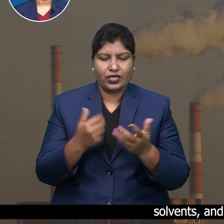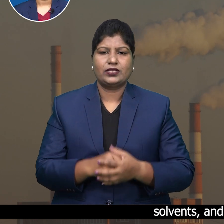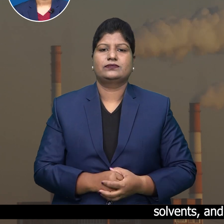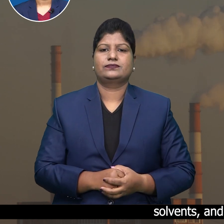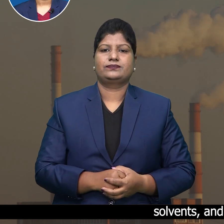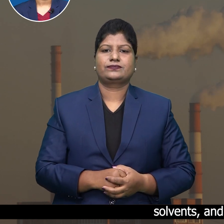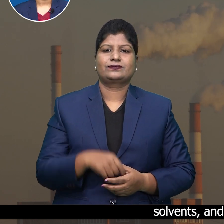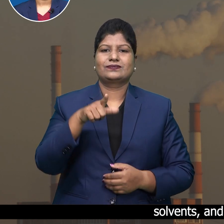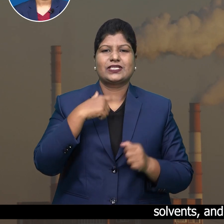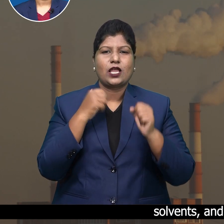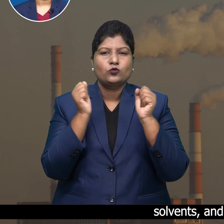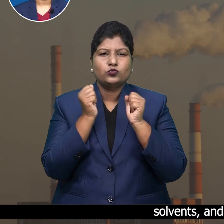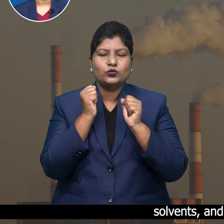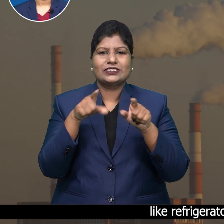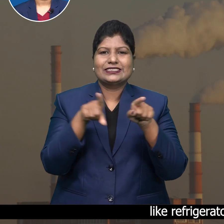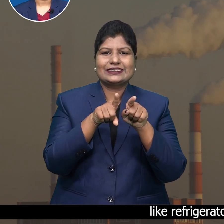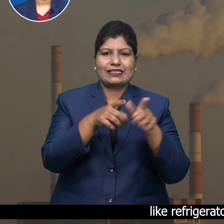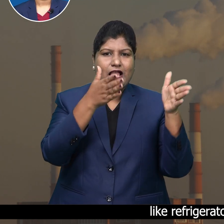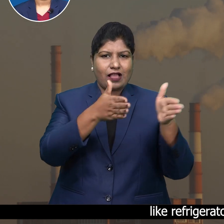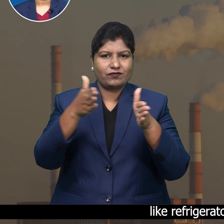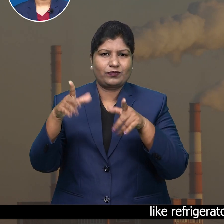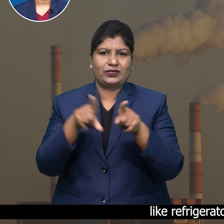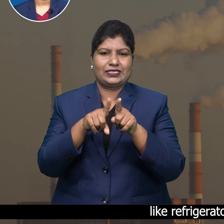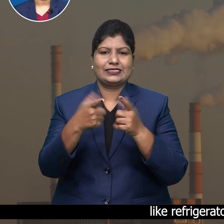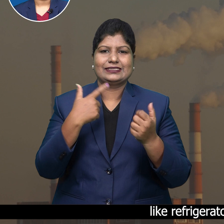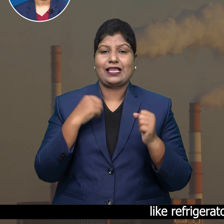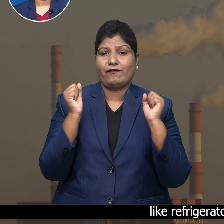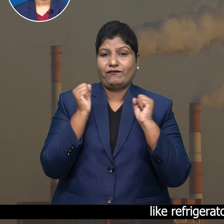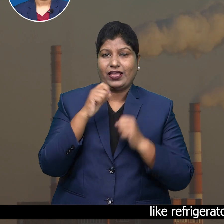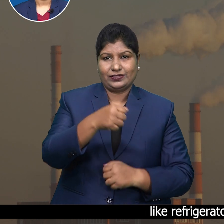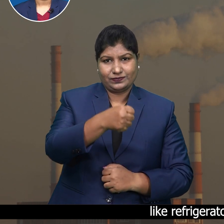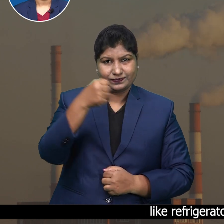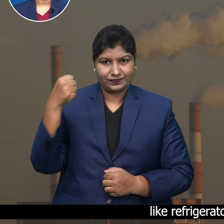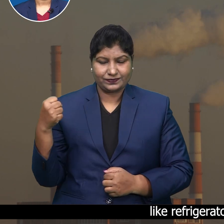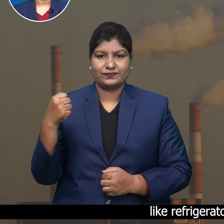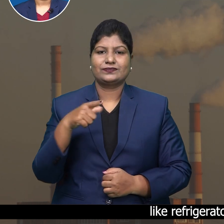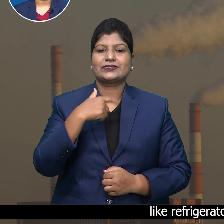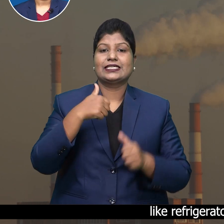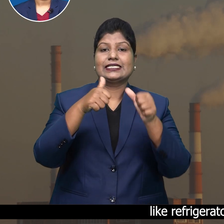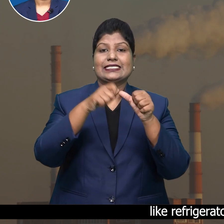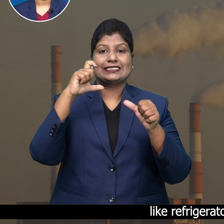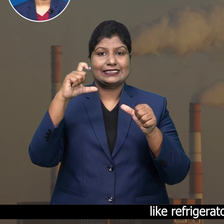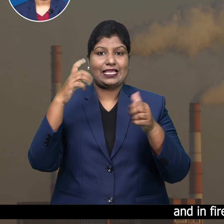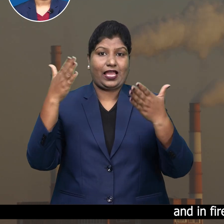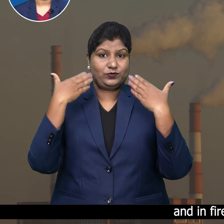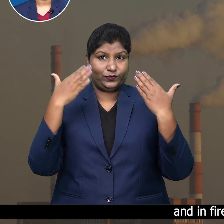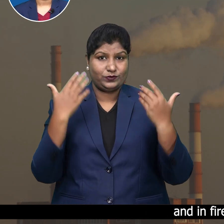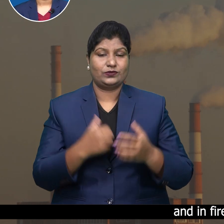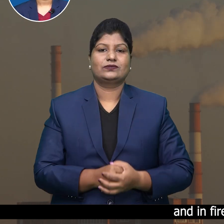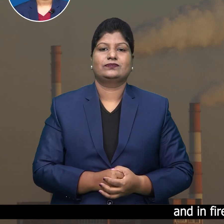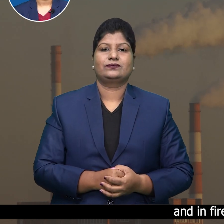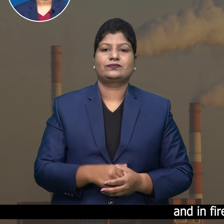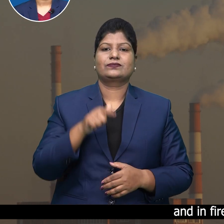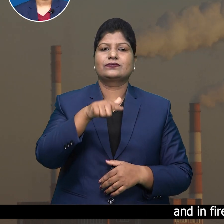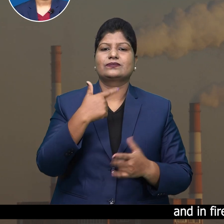and cooling equipment like refrigerators, air conditioners, and